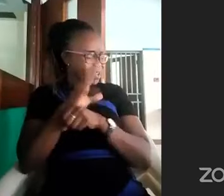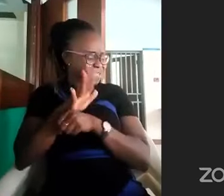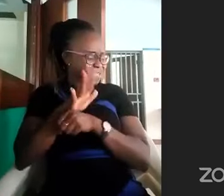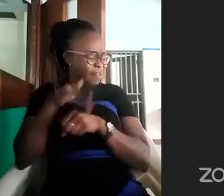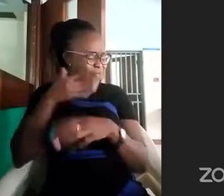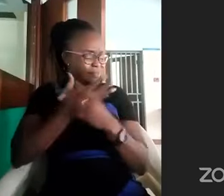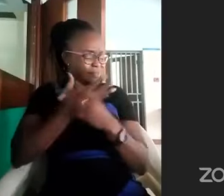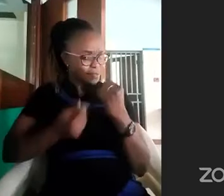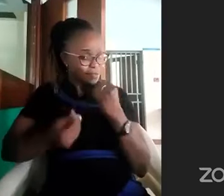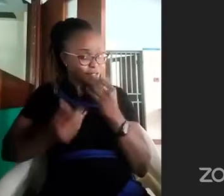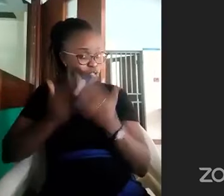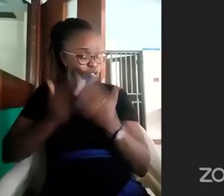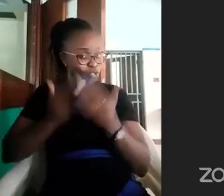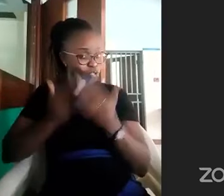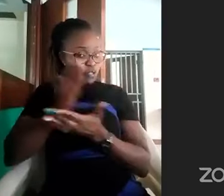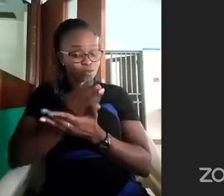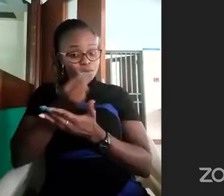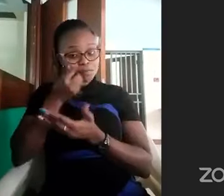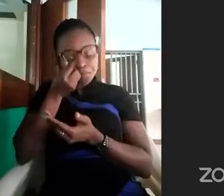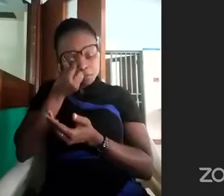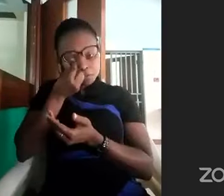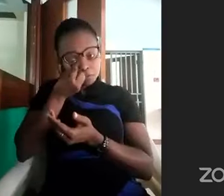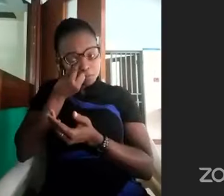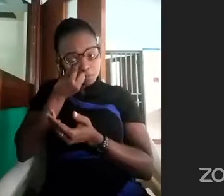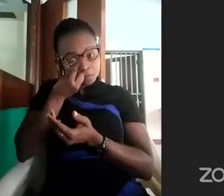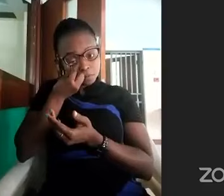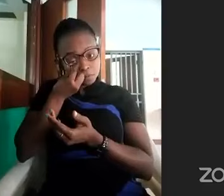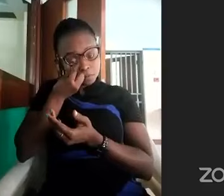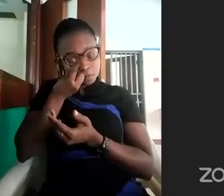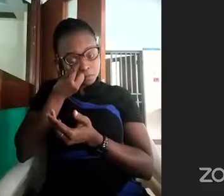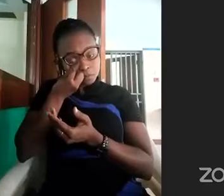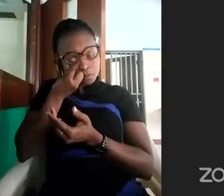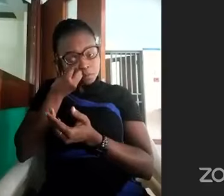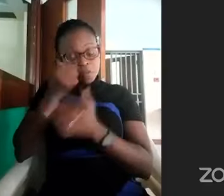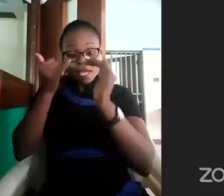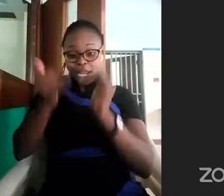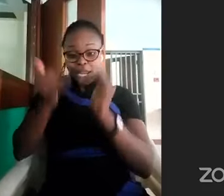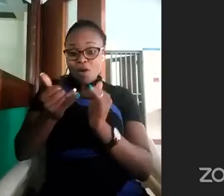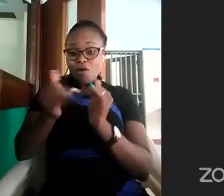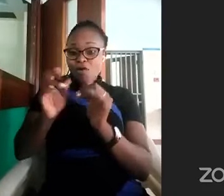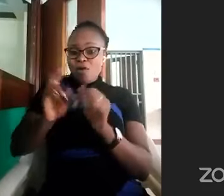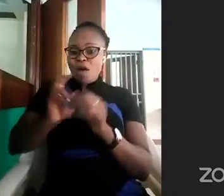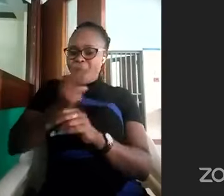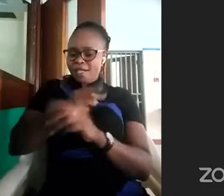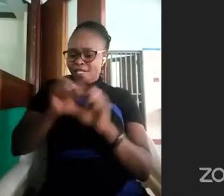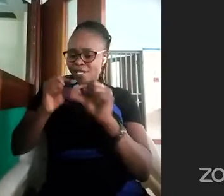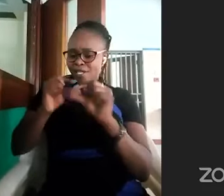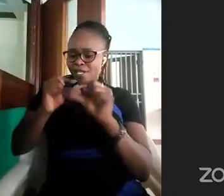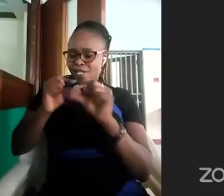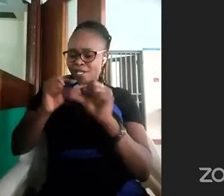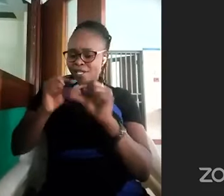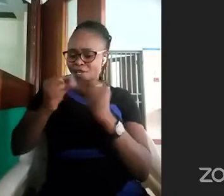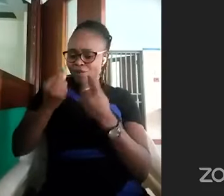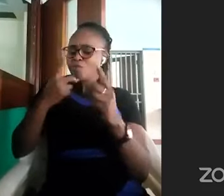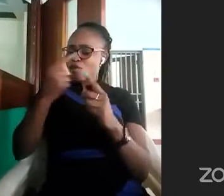lived-in experience. So I'm going to just stick with, because of time, I'm going to stick with Josephine's